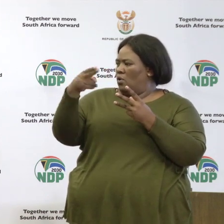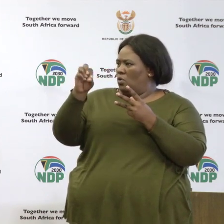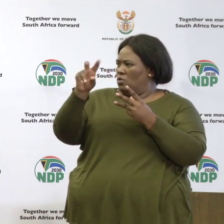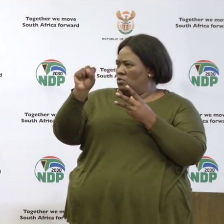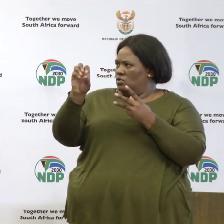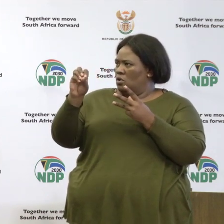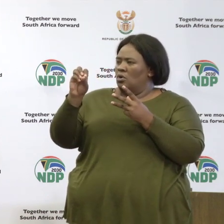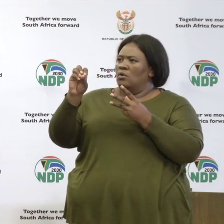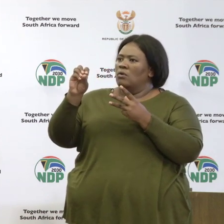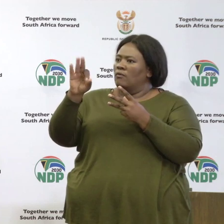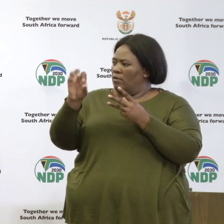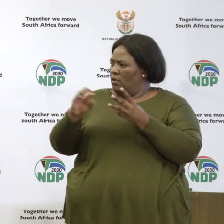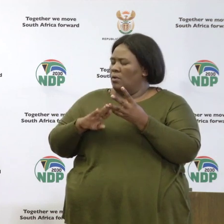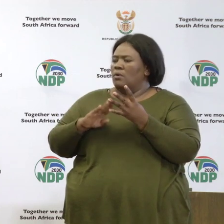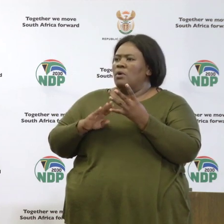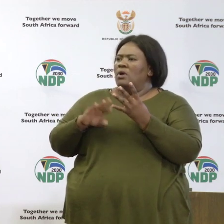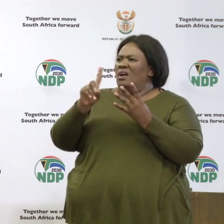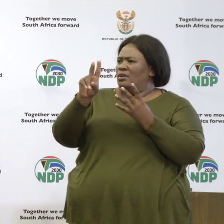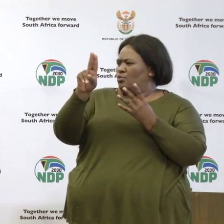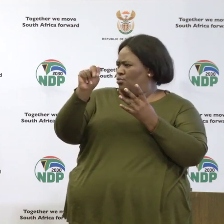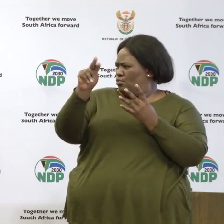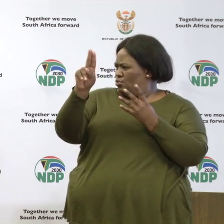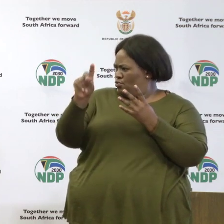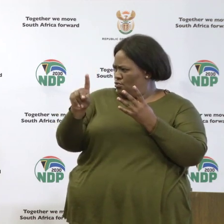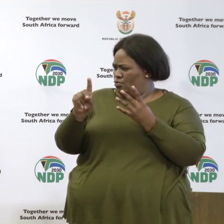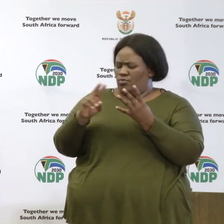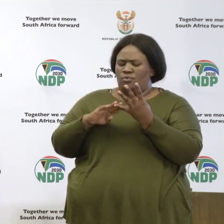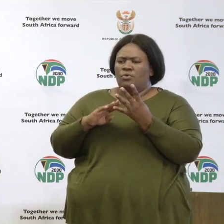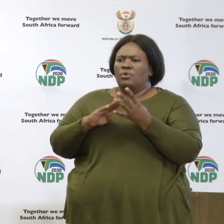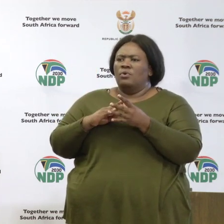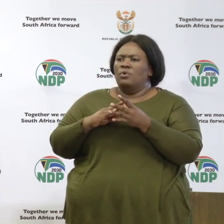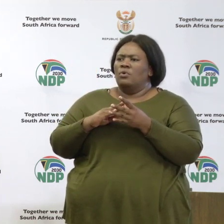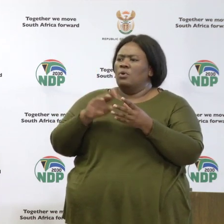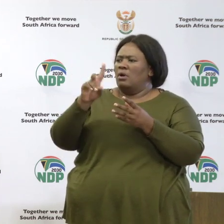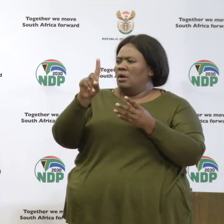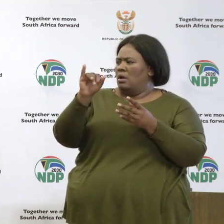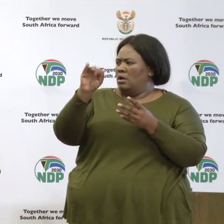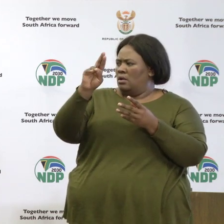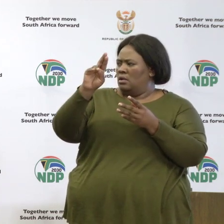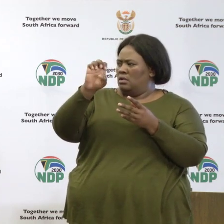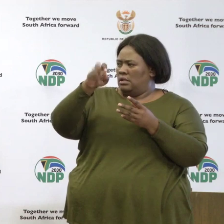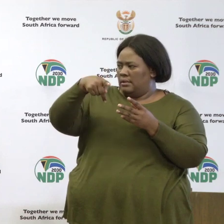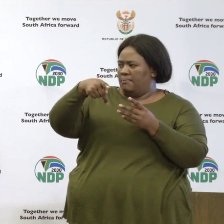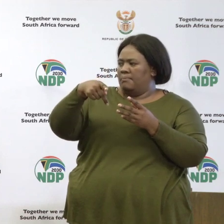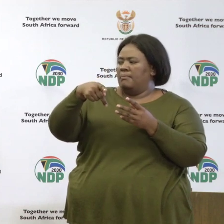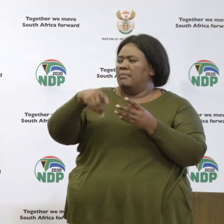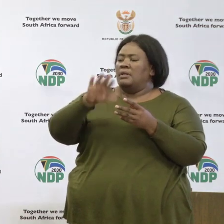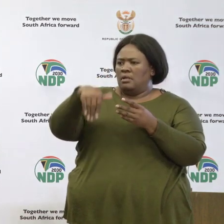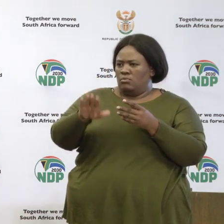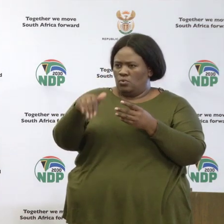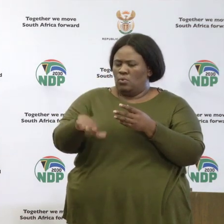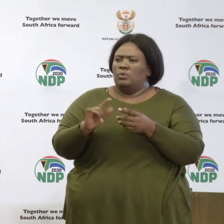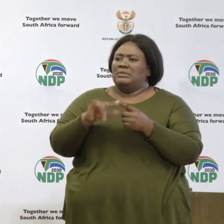Dunoon in the Western Cape, Diepsloot here in Gauteng, and a number of